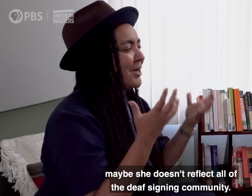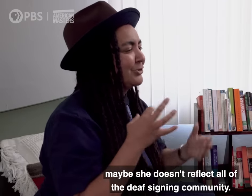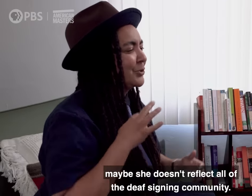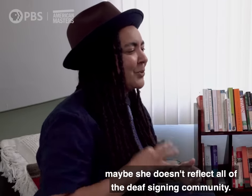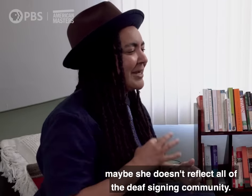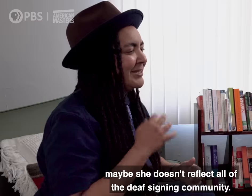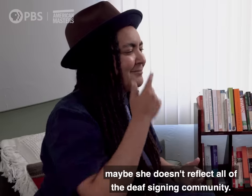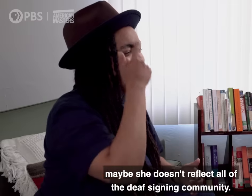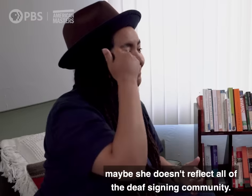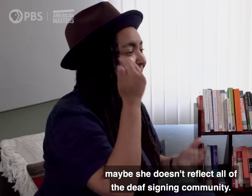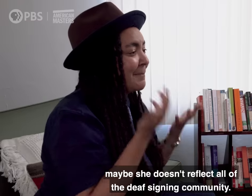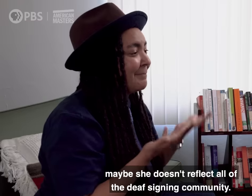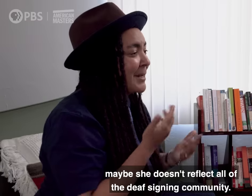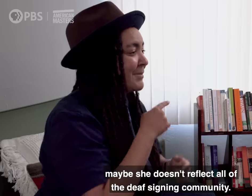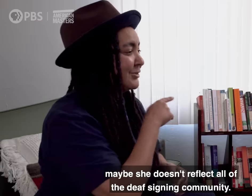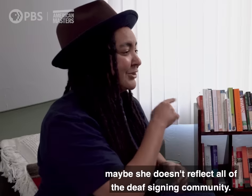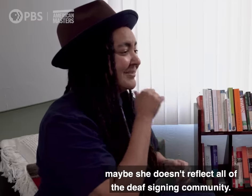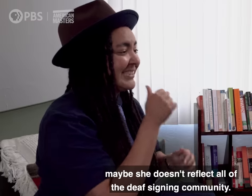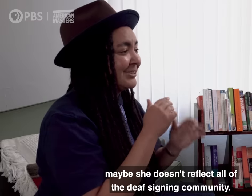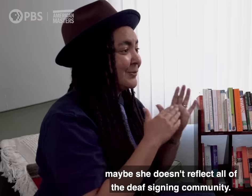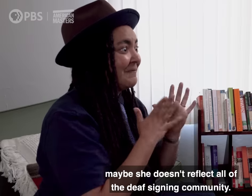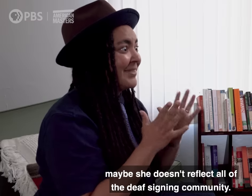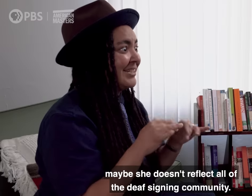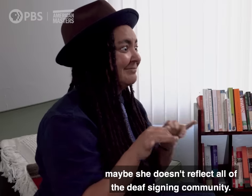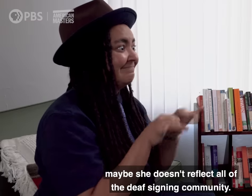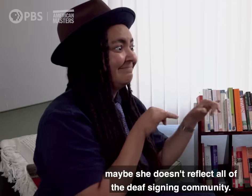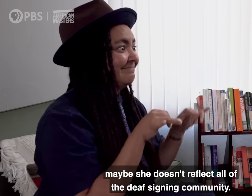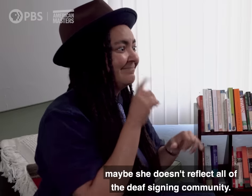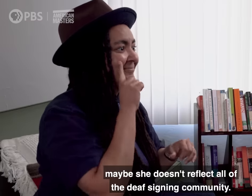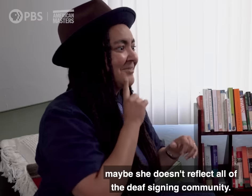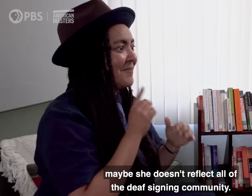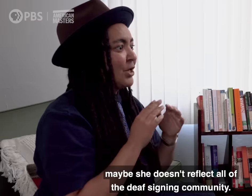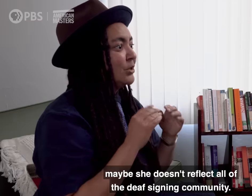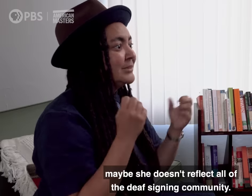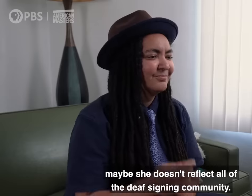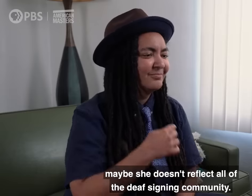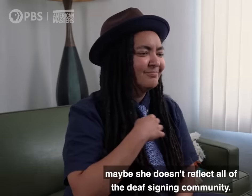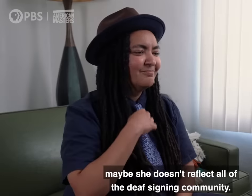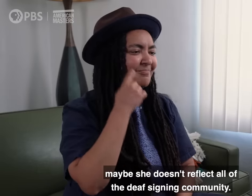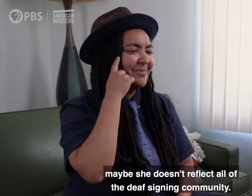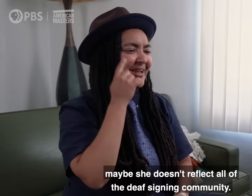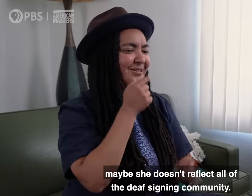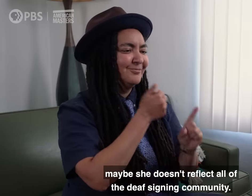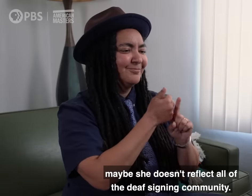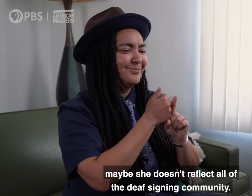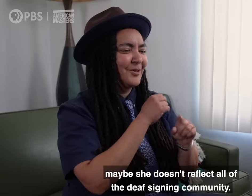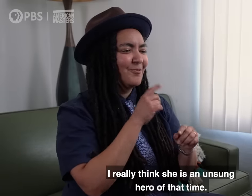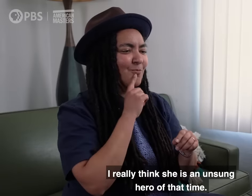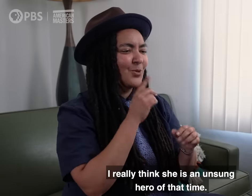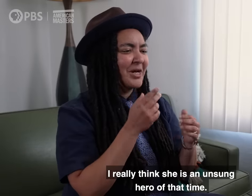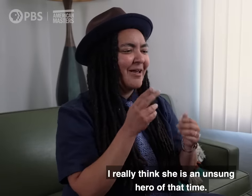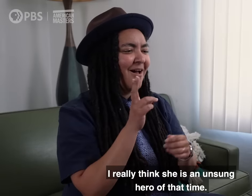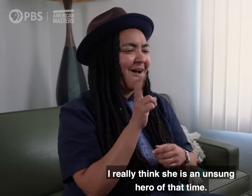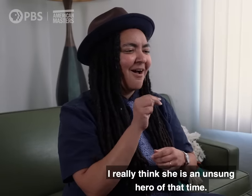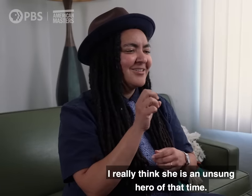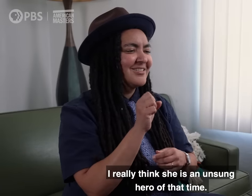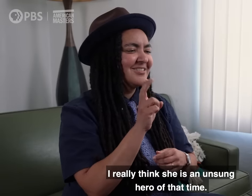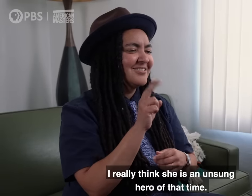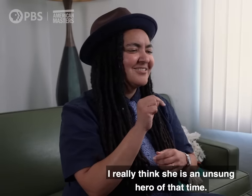maybe she doesn't reflect all of the deaf signing community. I really think she